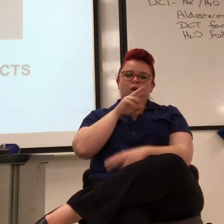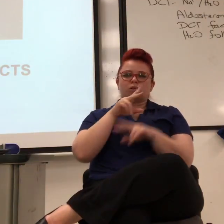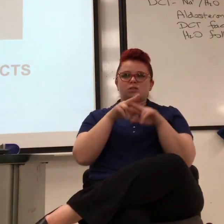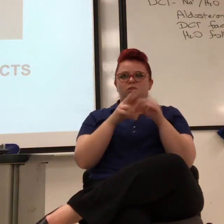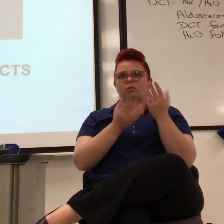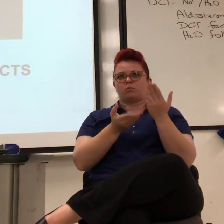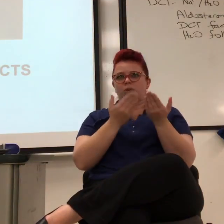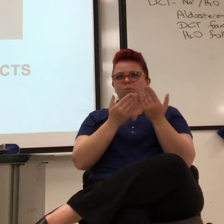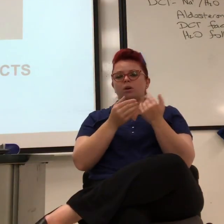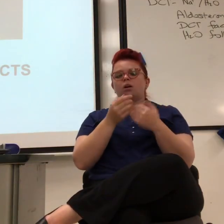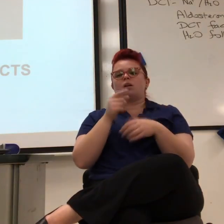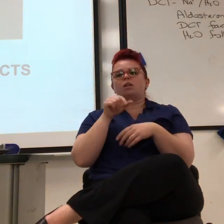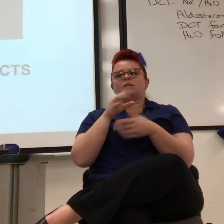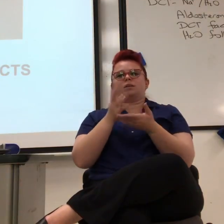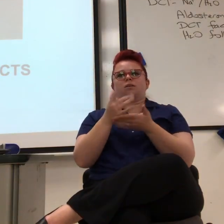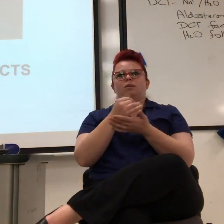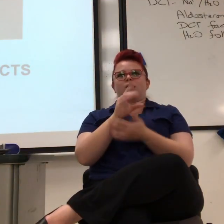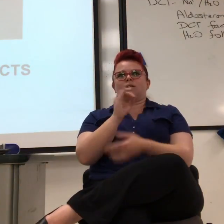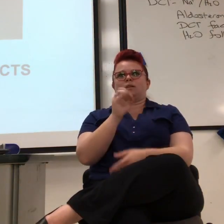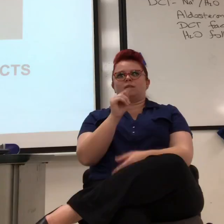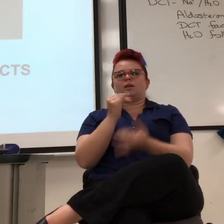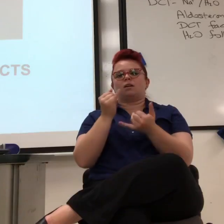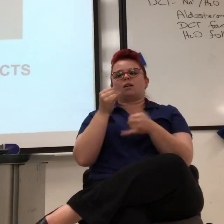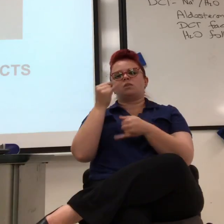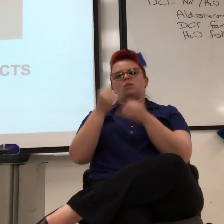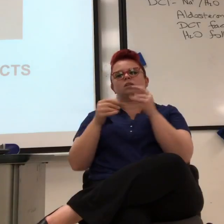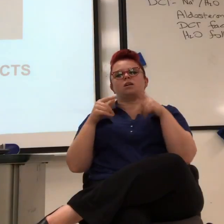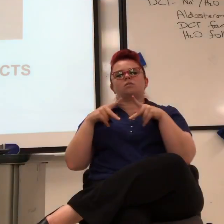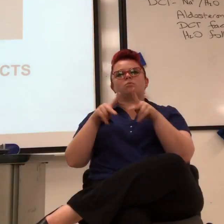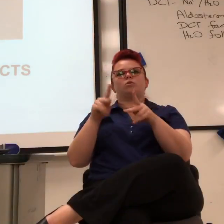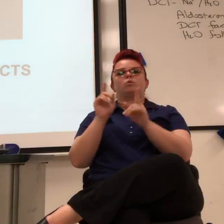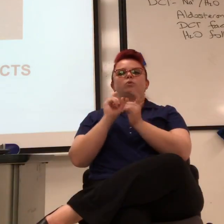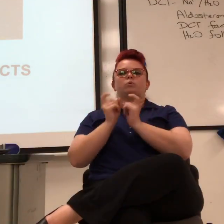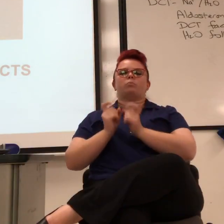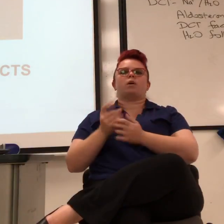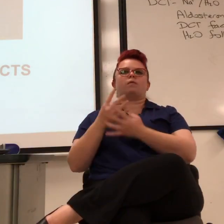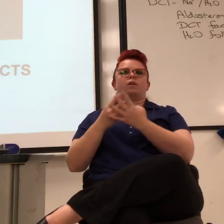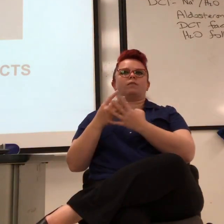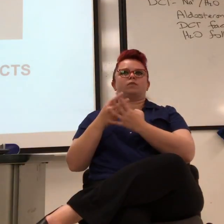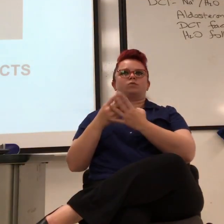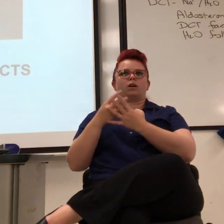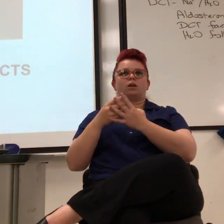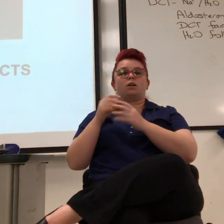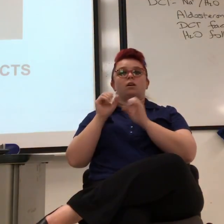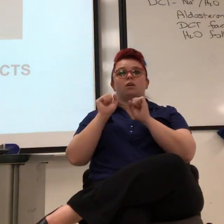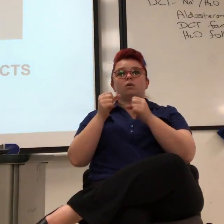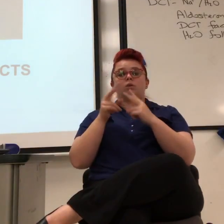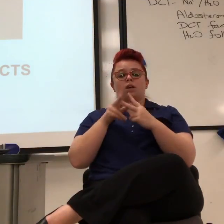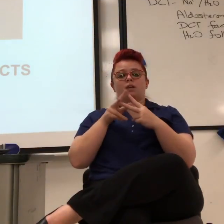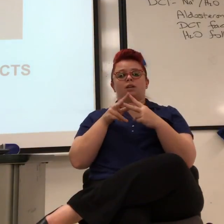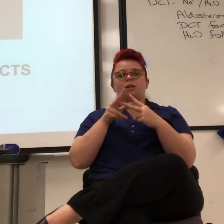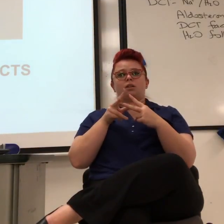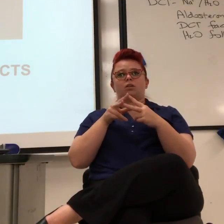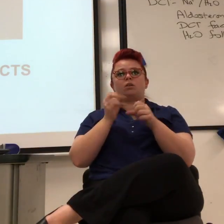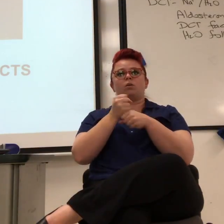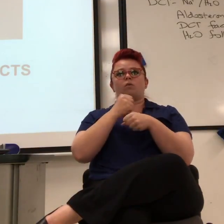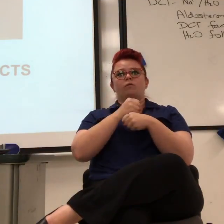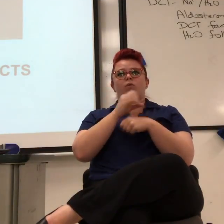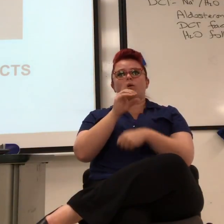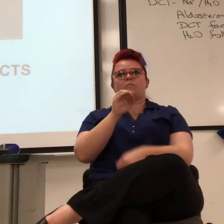collecting duct. And now this is your last chance to modify the filtrate. And you can either form dilute